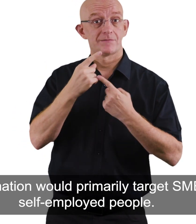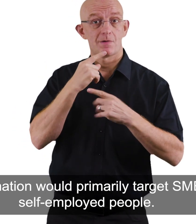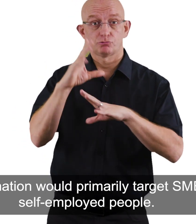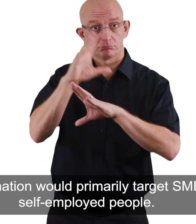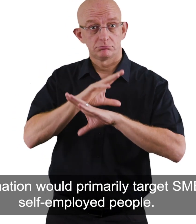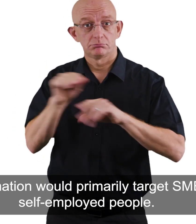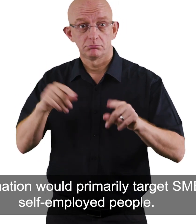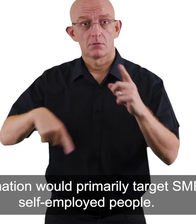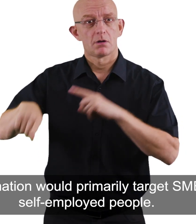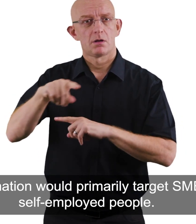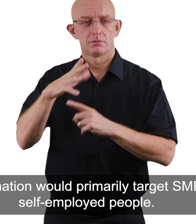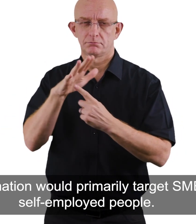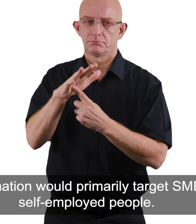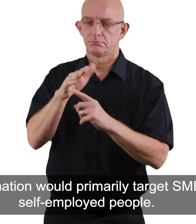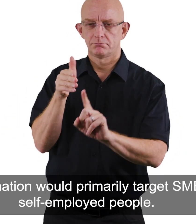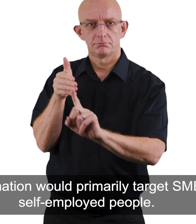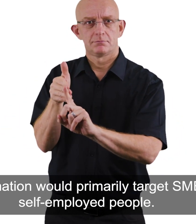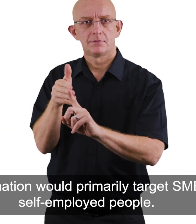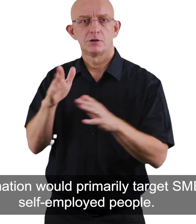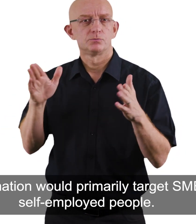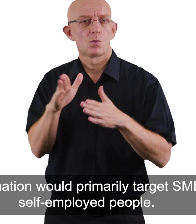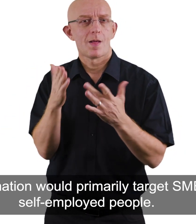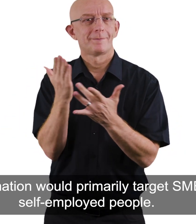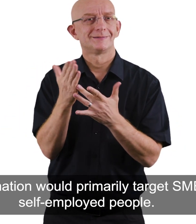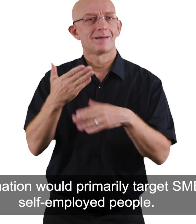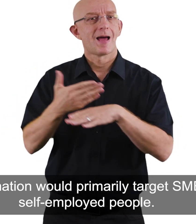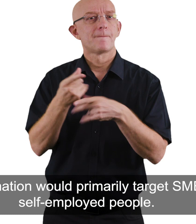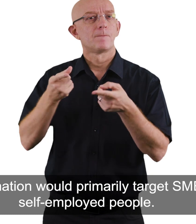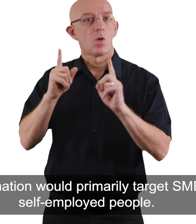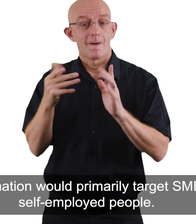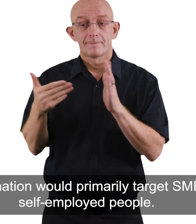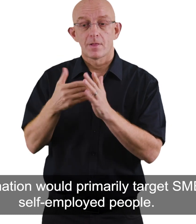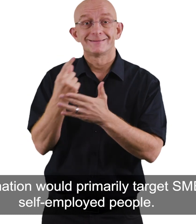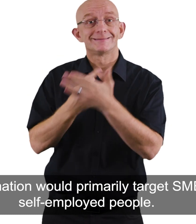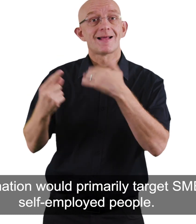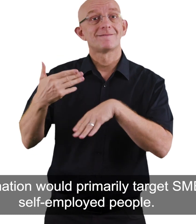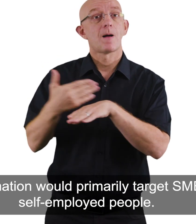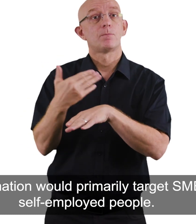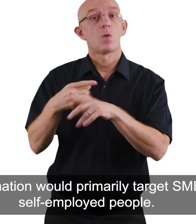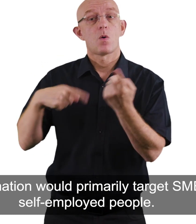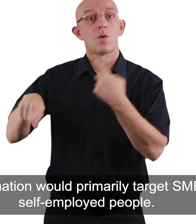This information would primarily target SMEs and self-employed